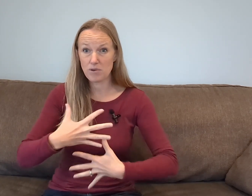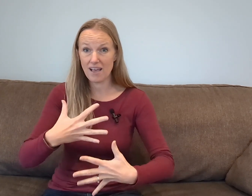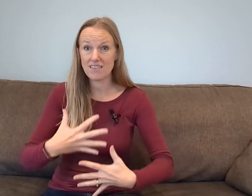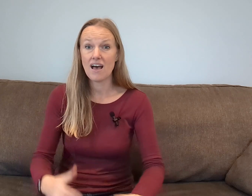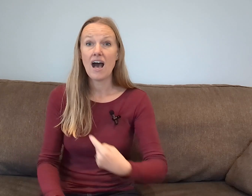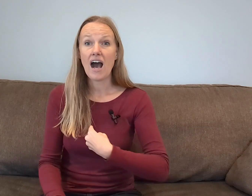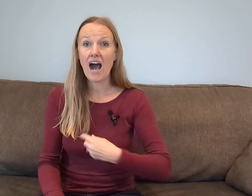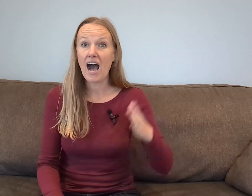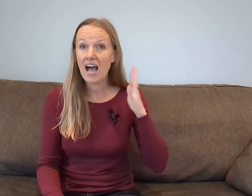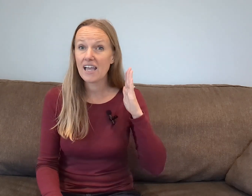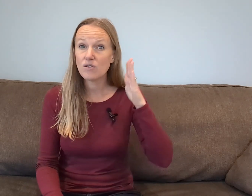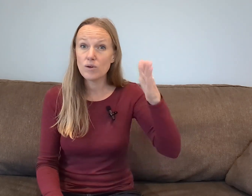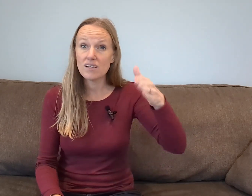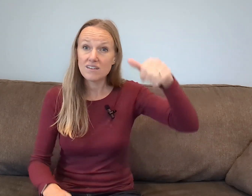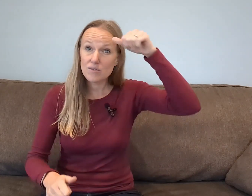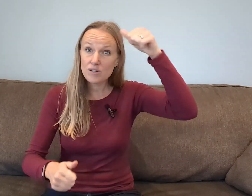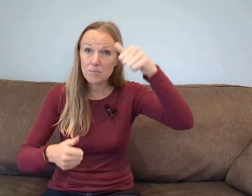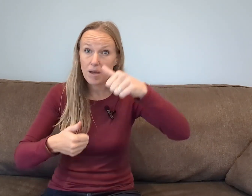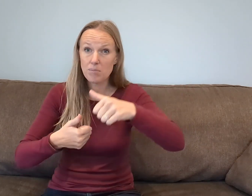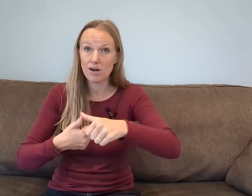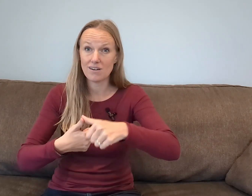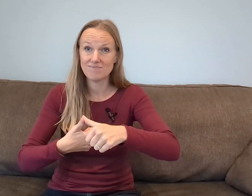breath. I will remember.